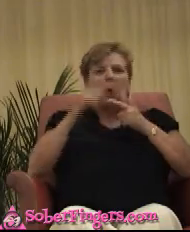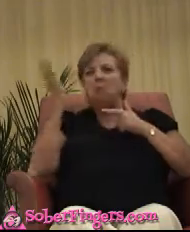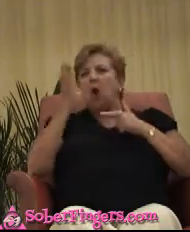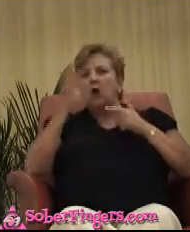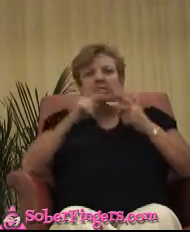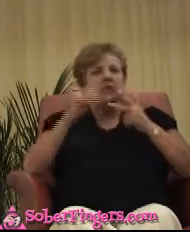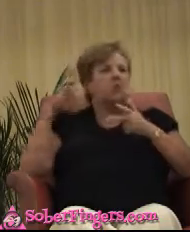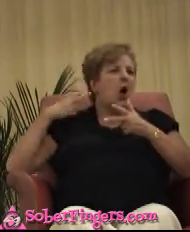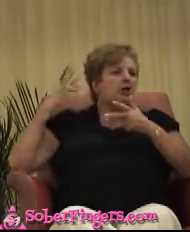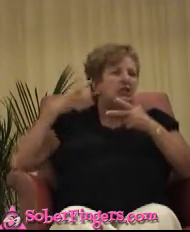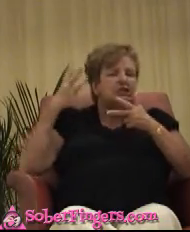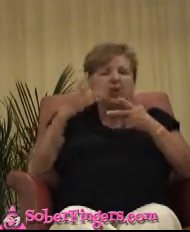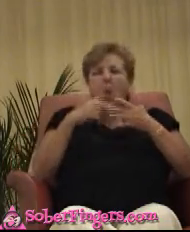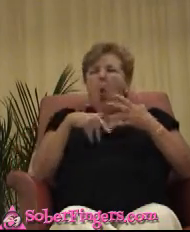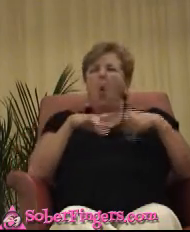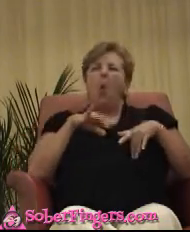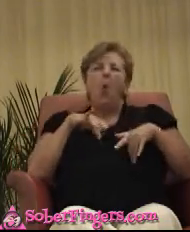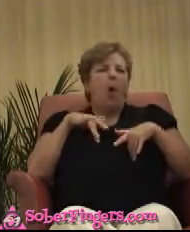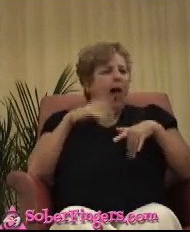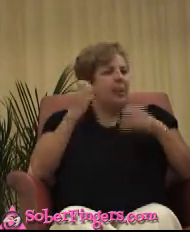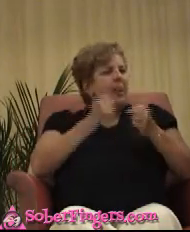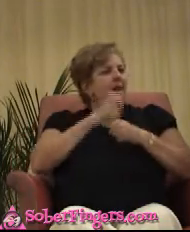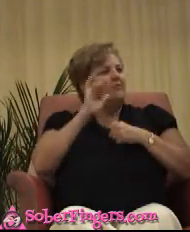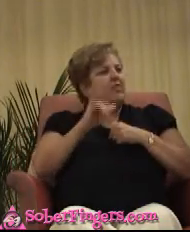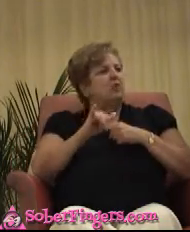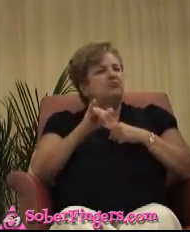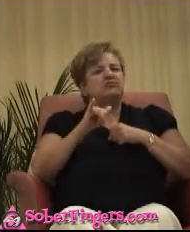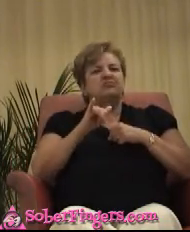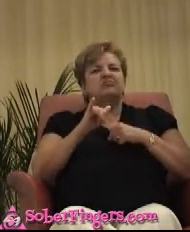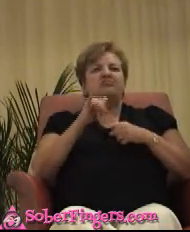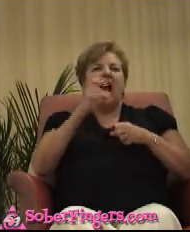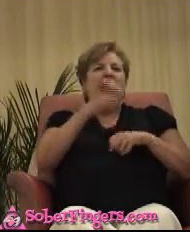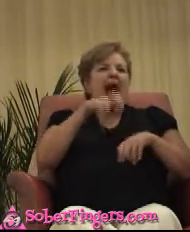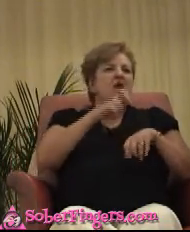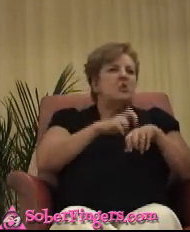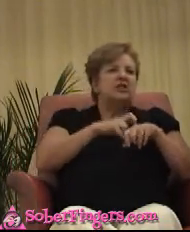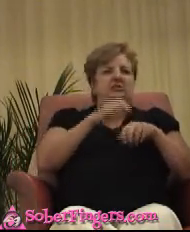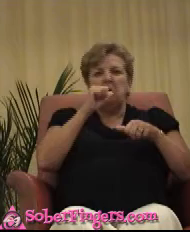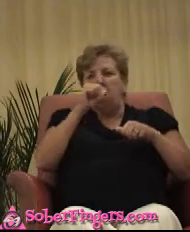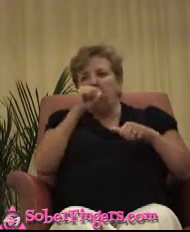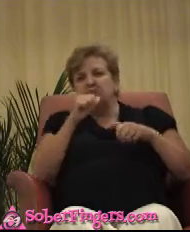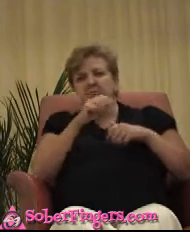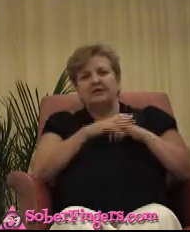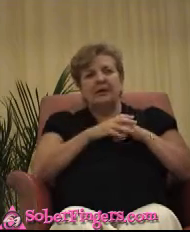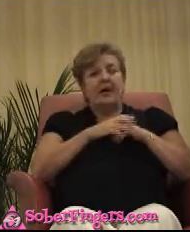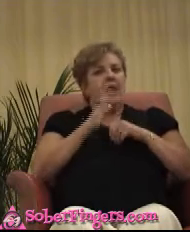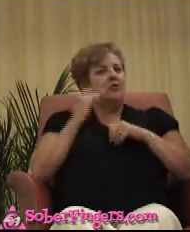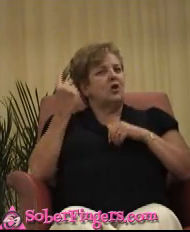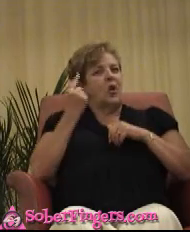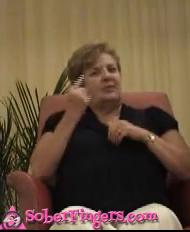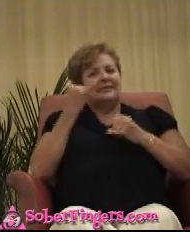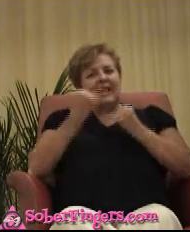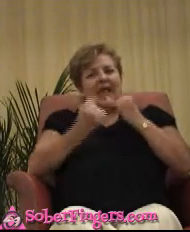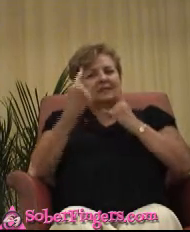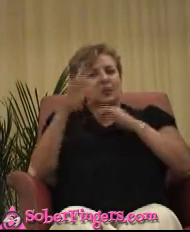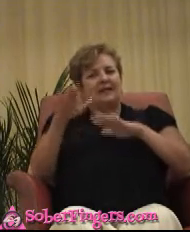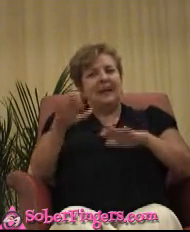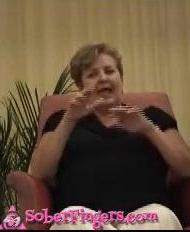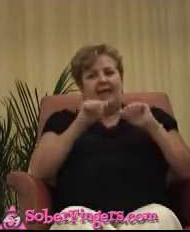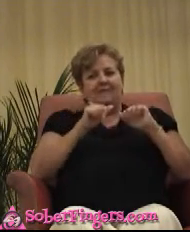other place. I knew where those live Irish places were. I'd be the last guy coming out of the door there after being in there just having